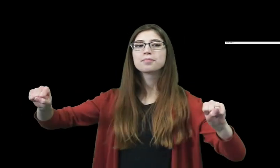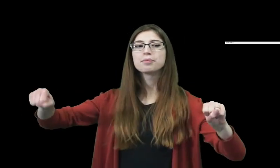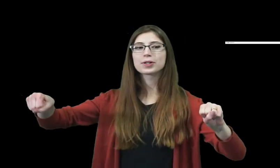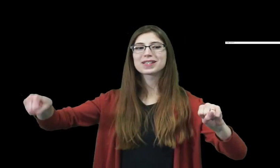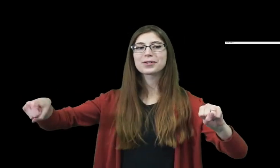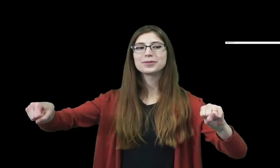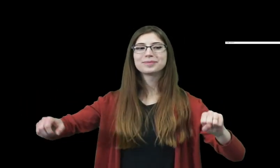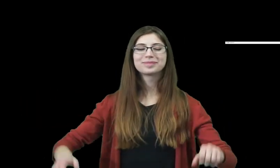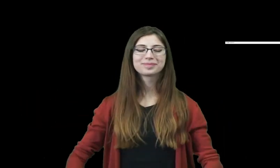Motorcycle.